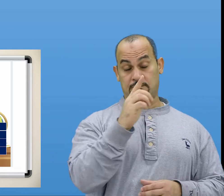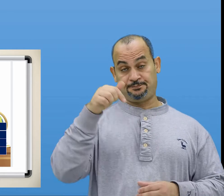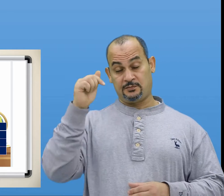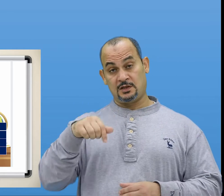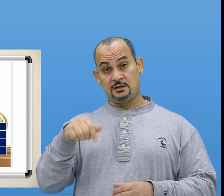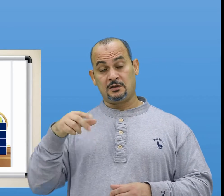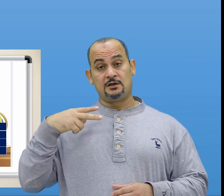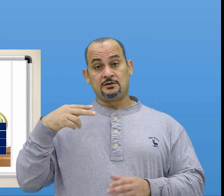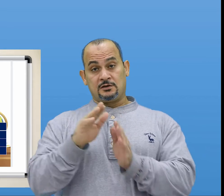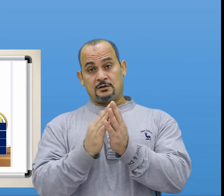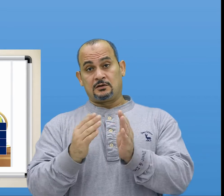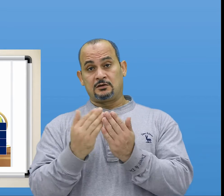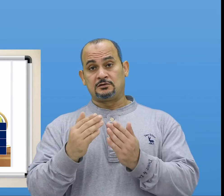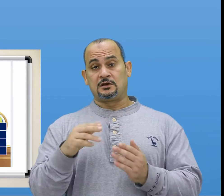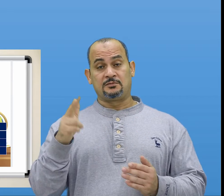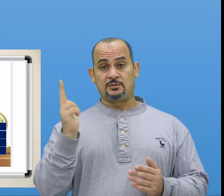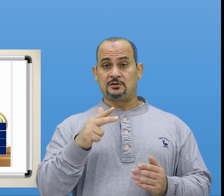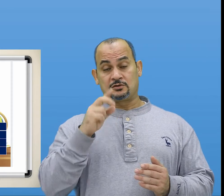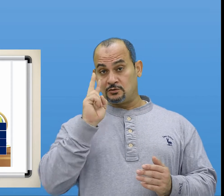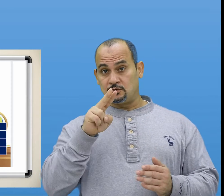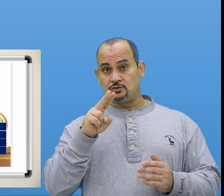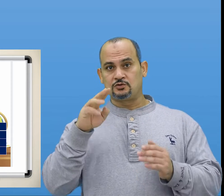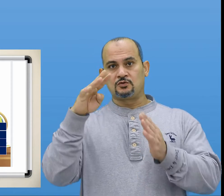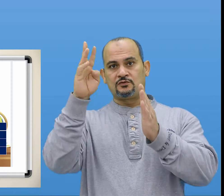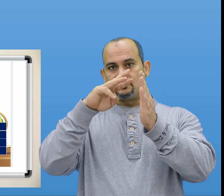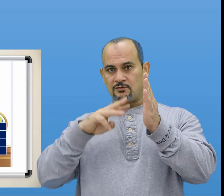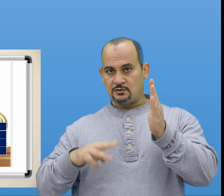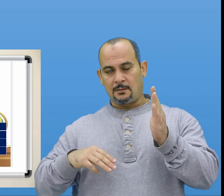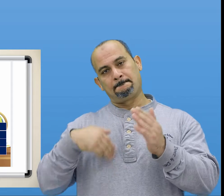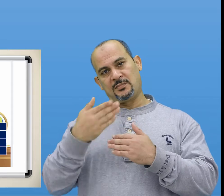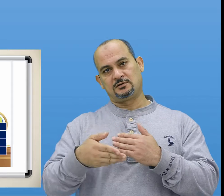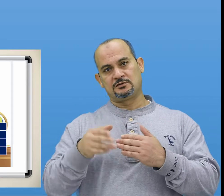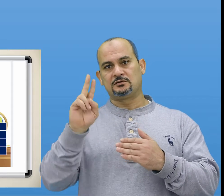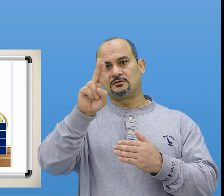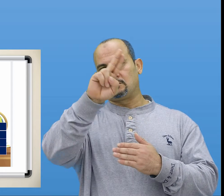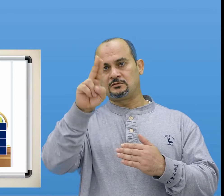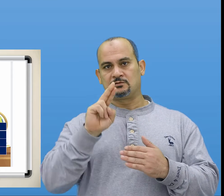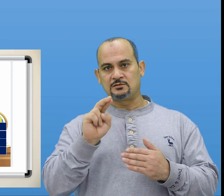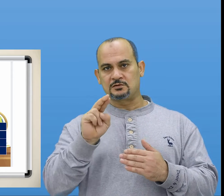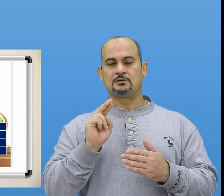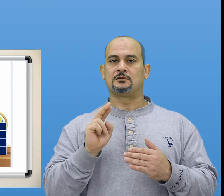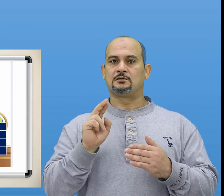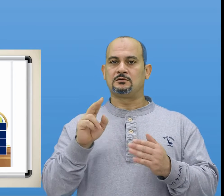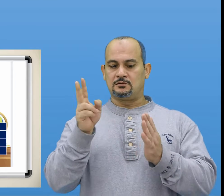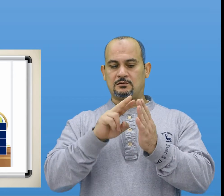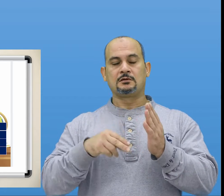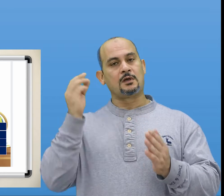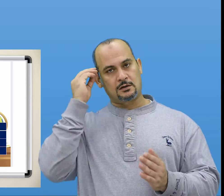clan, swap, nomad, get together, closeness, reminisce, hold, aborigine,